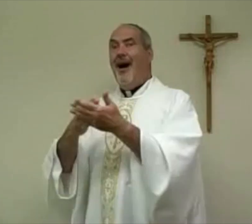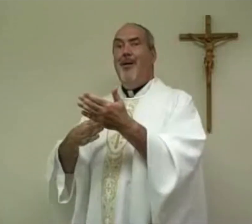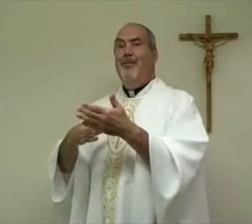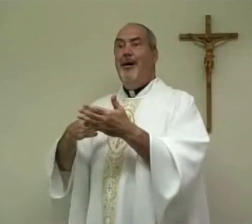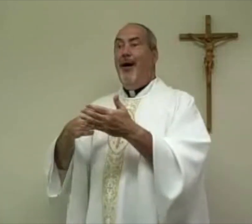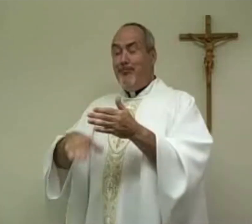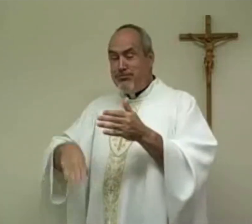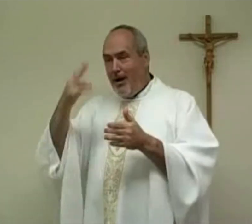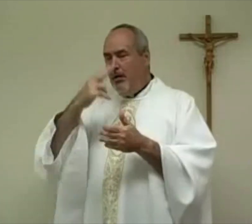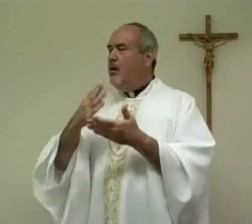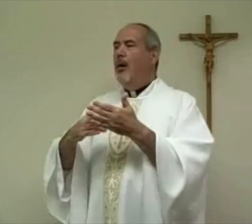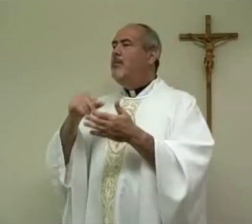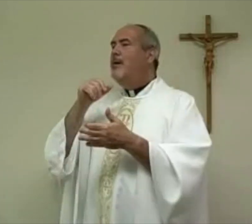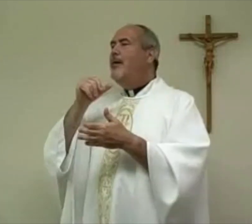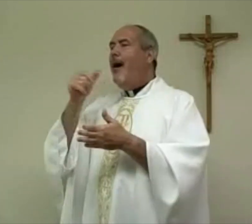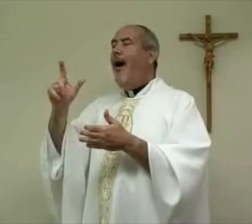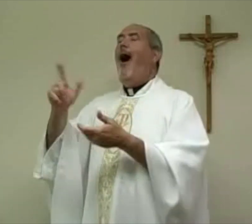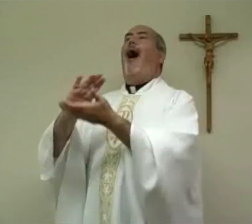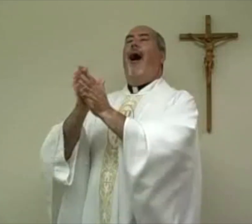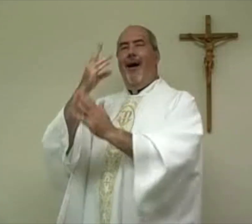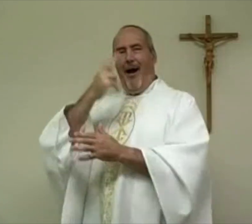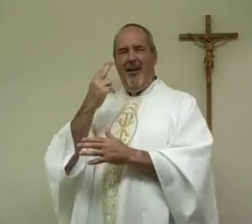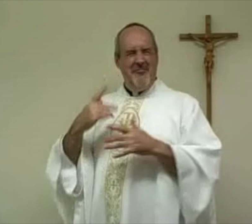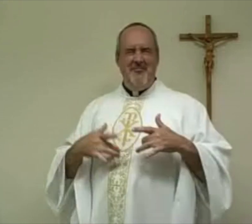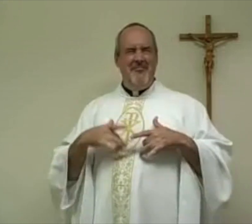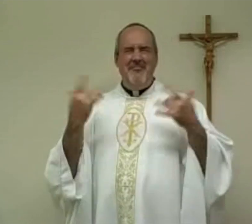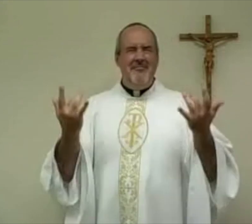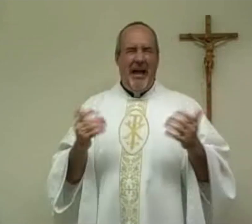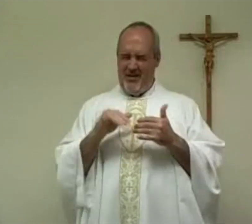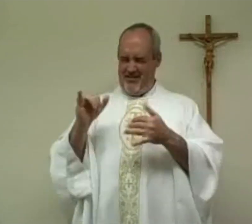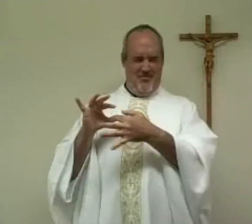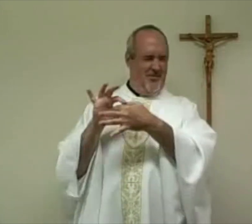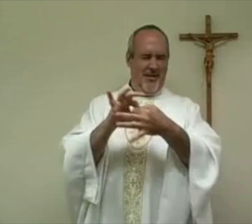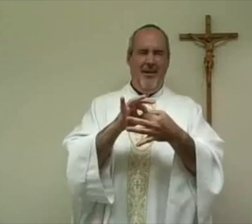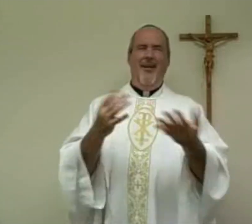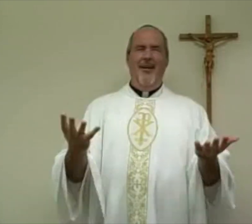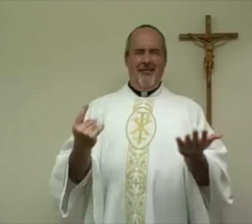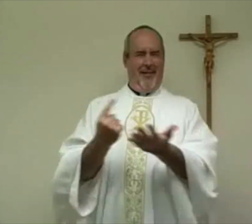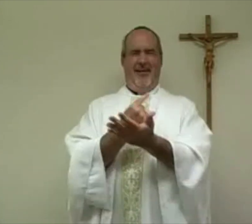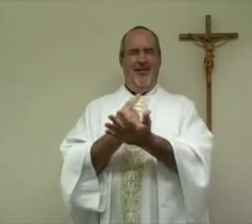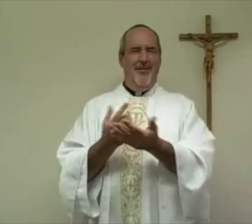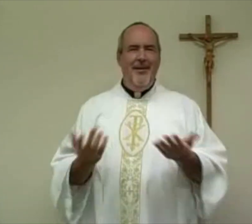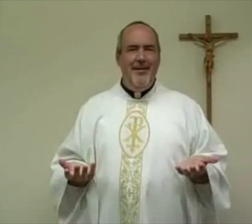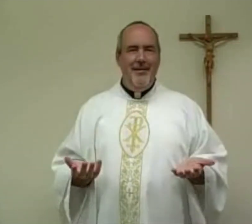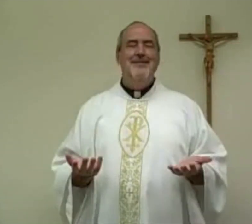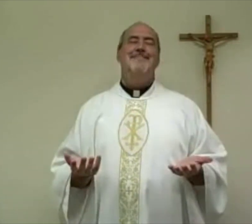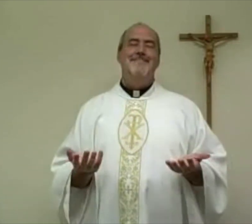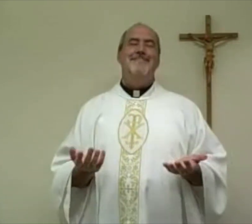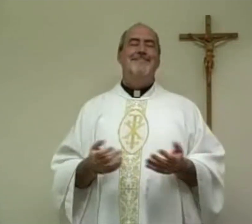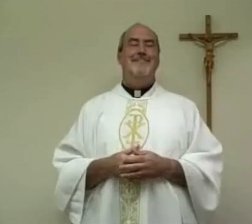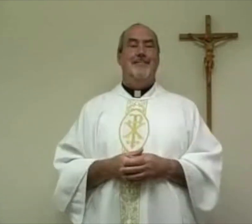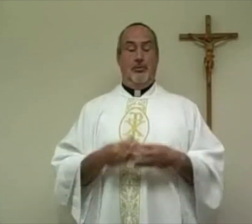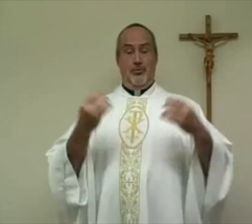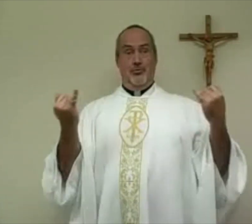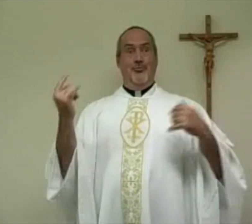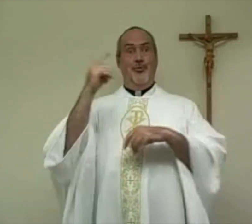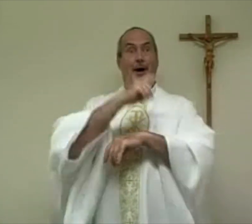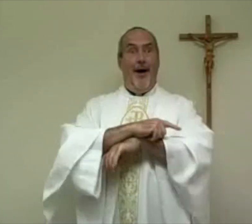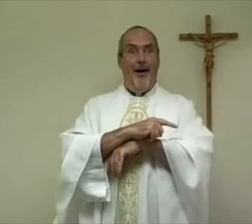how Americans don't want to vote, or how people that become Catholic tend to be, more faithful